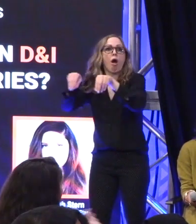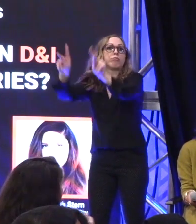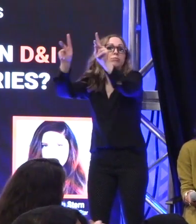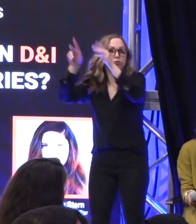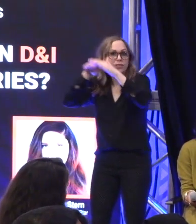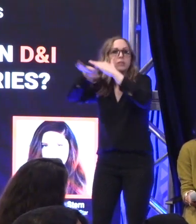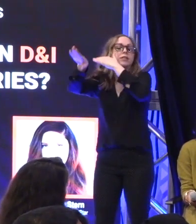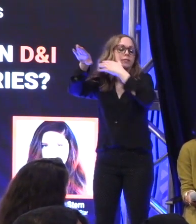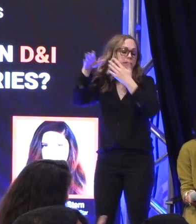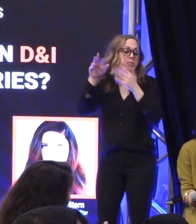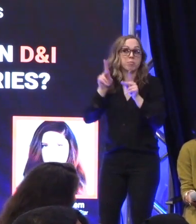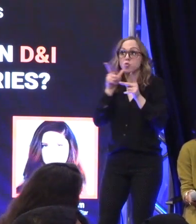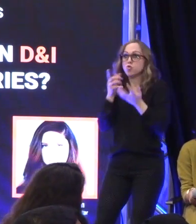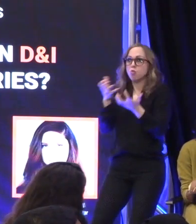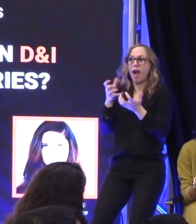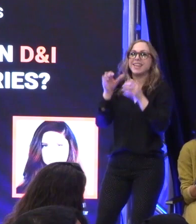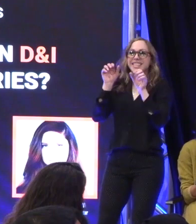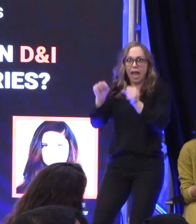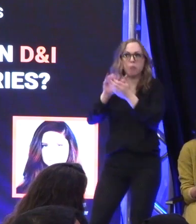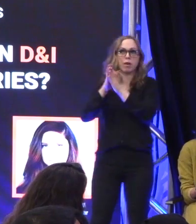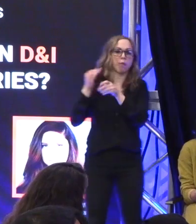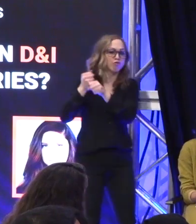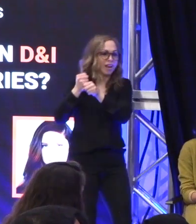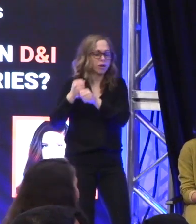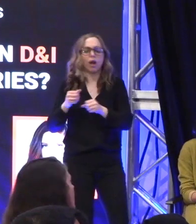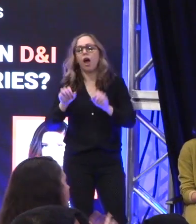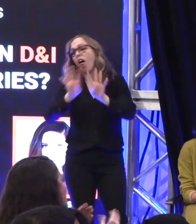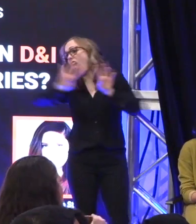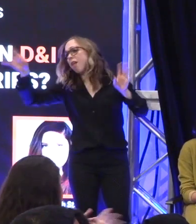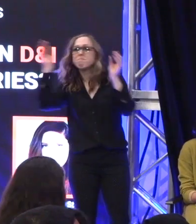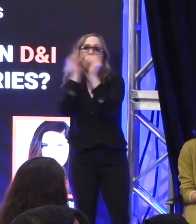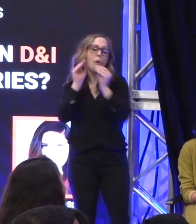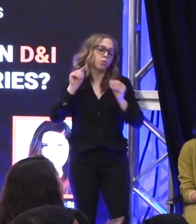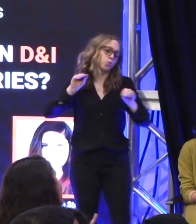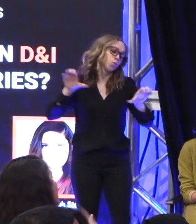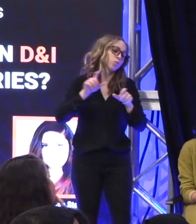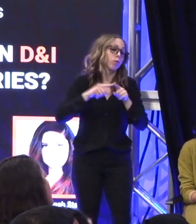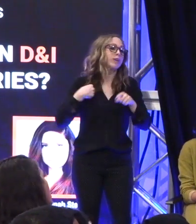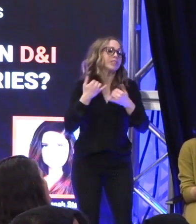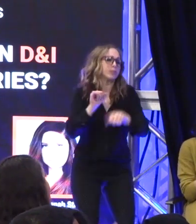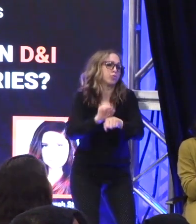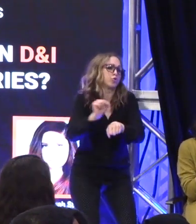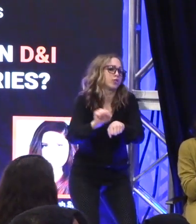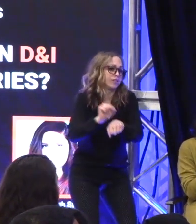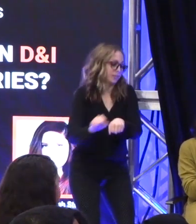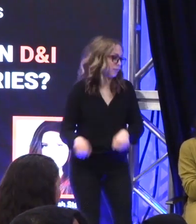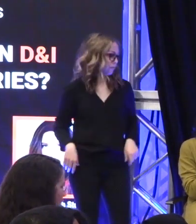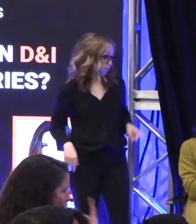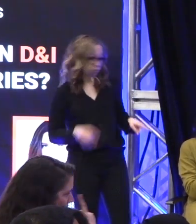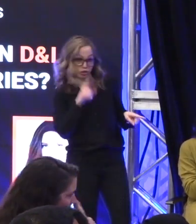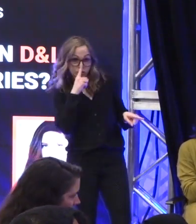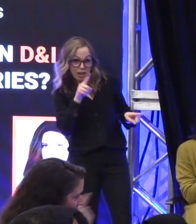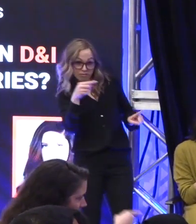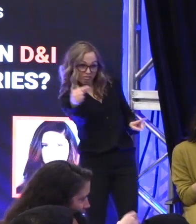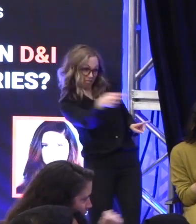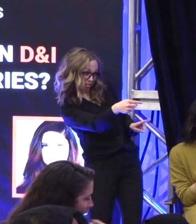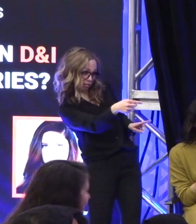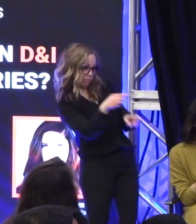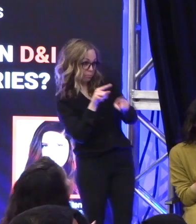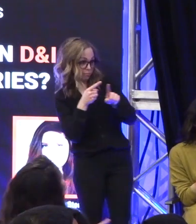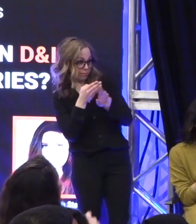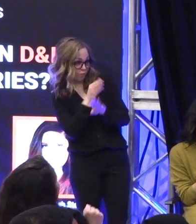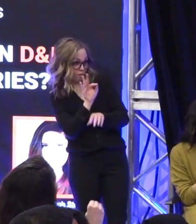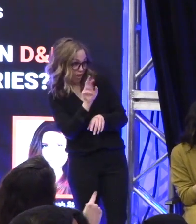have an opportunity who want to create. So we have a ton more to do, but I feel like we're working on it. Yeah. Can I just go quickly? Yeah, please.